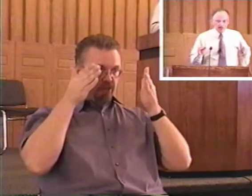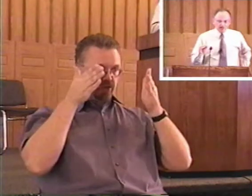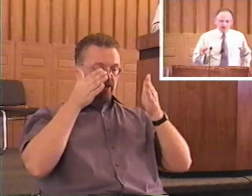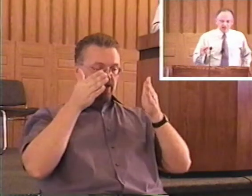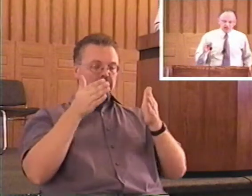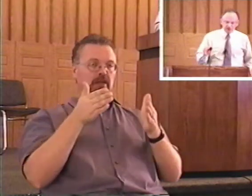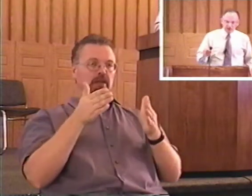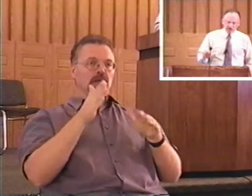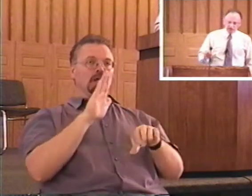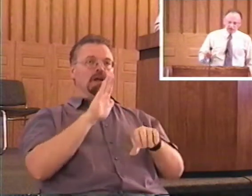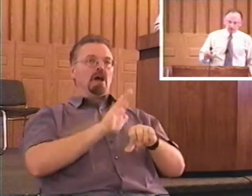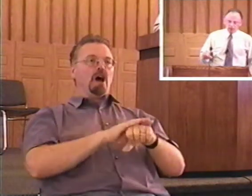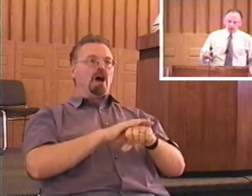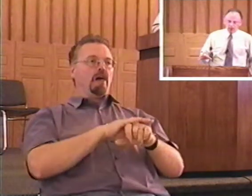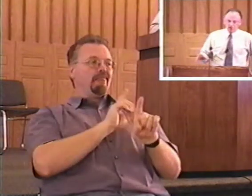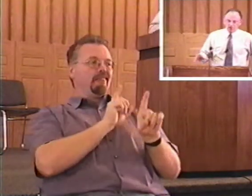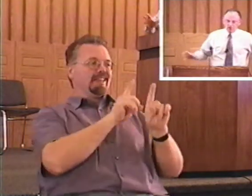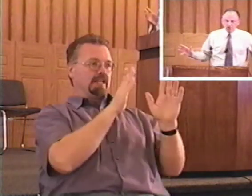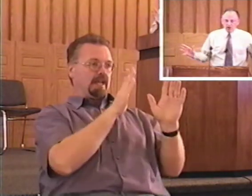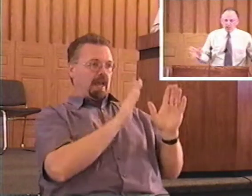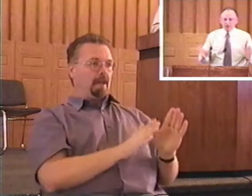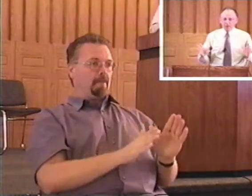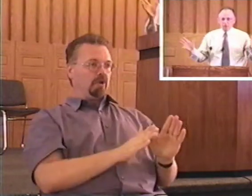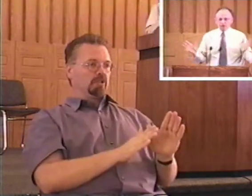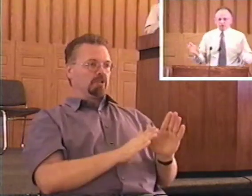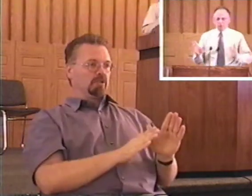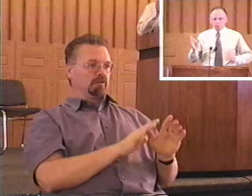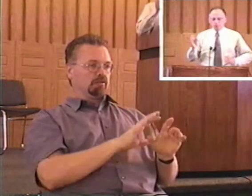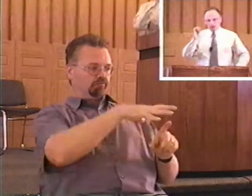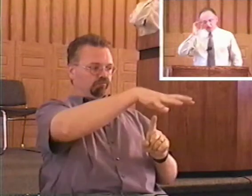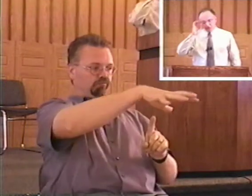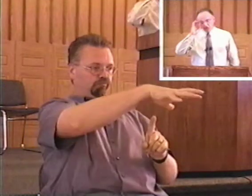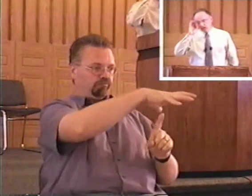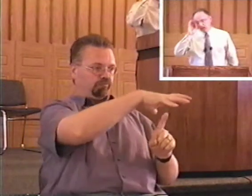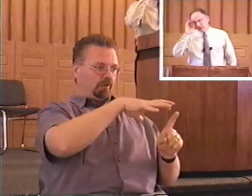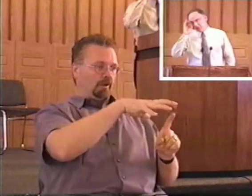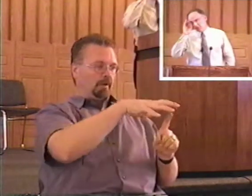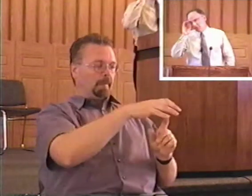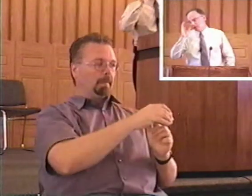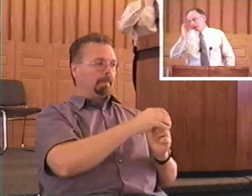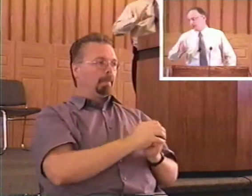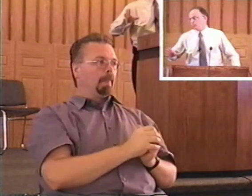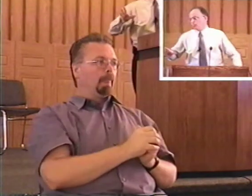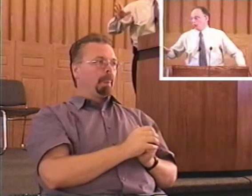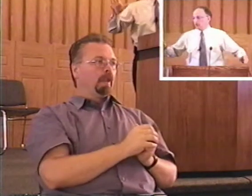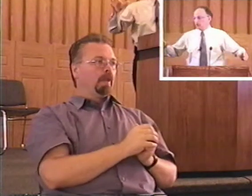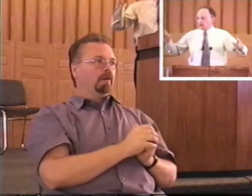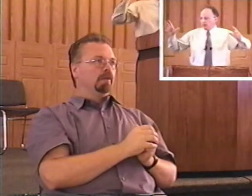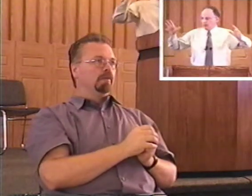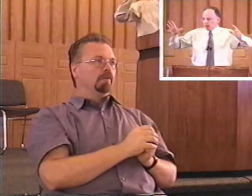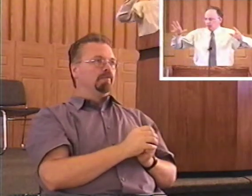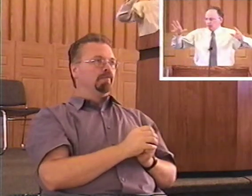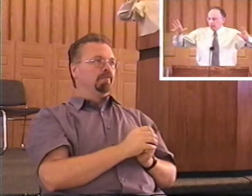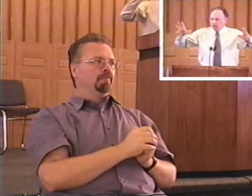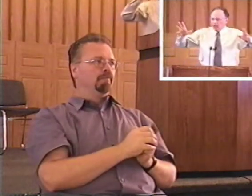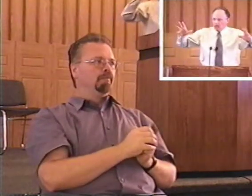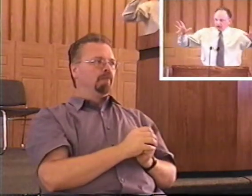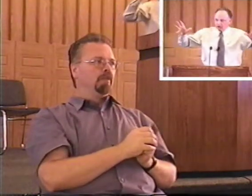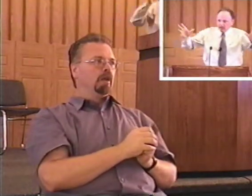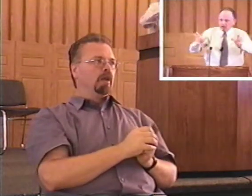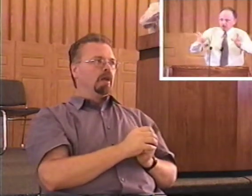point on the disciples. There's a lot of interest in religion, and it seems at this point that